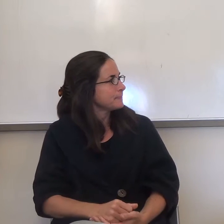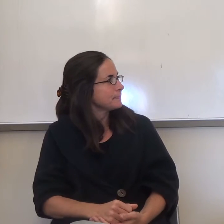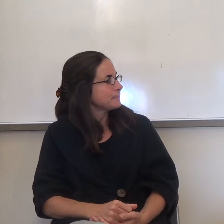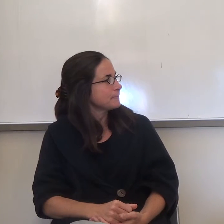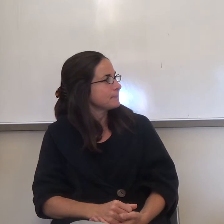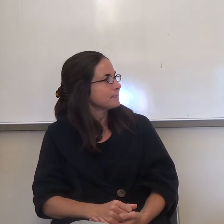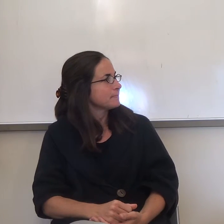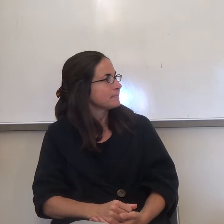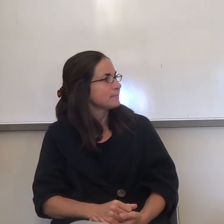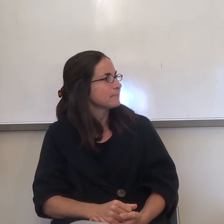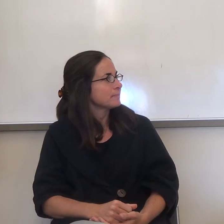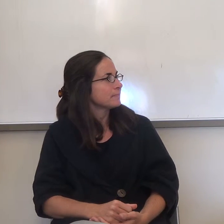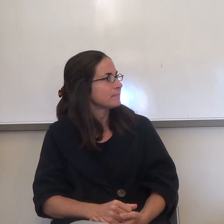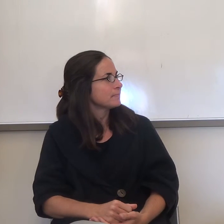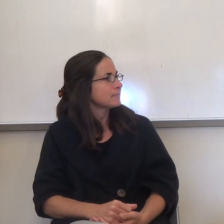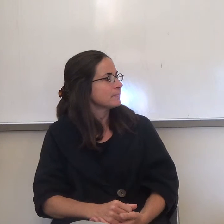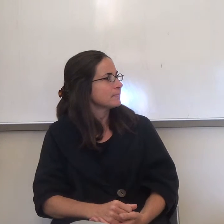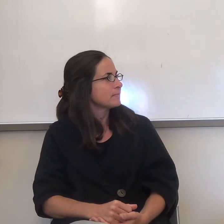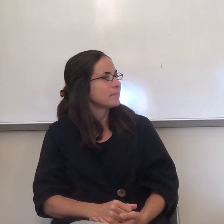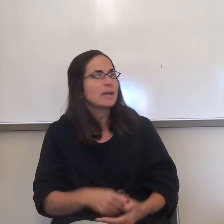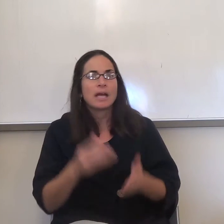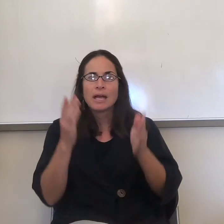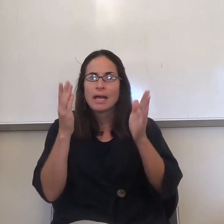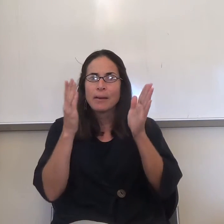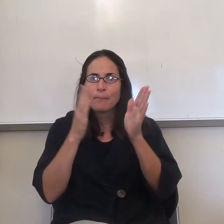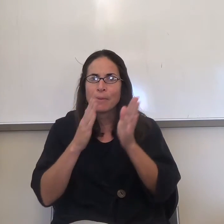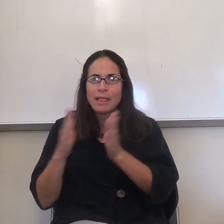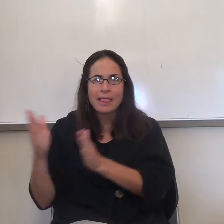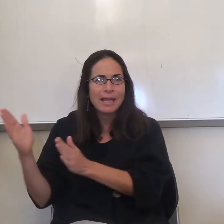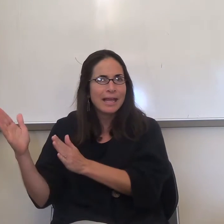plan? well, it's not a plan, but it's more like a